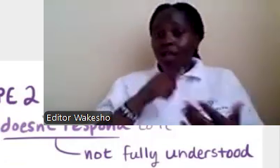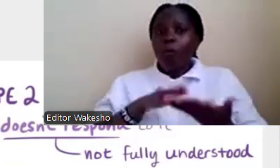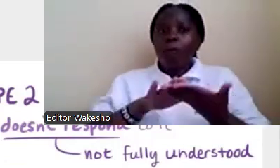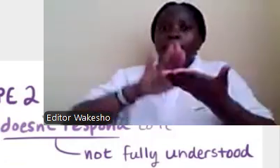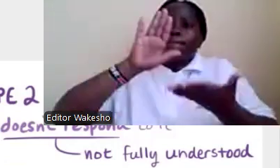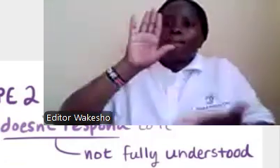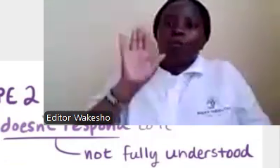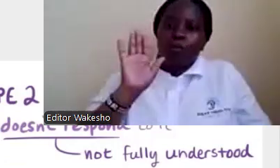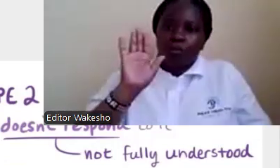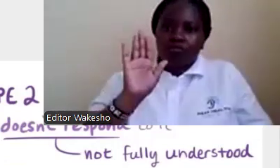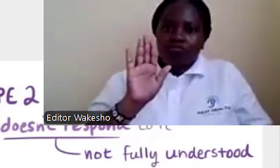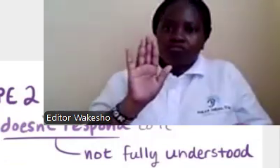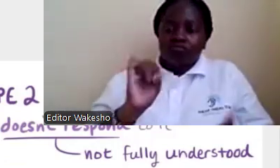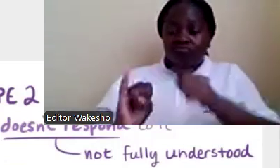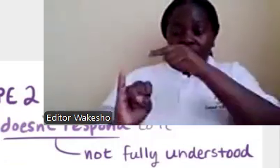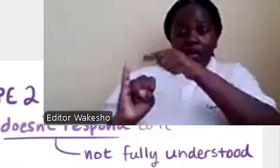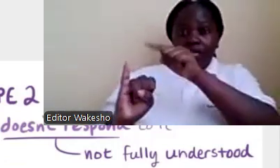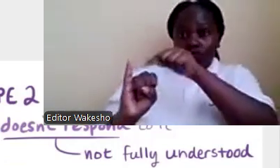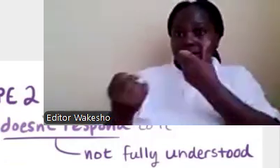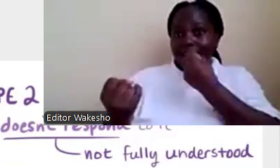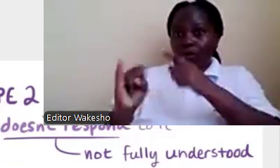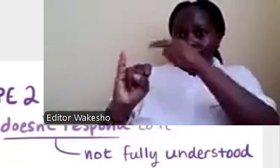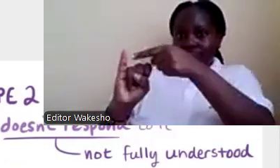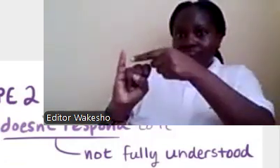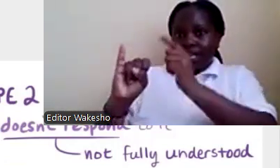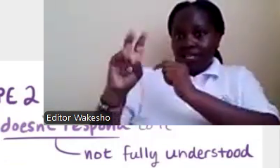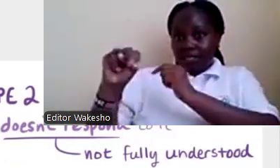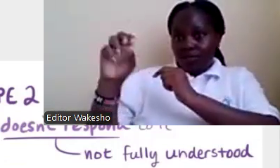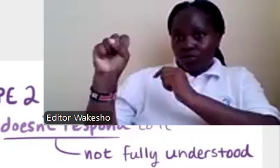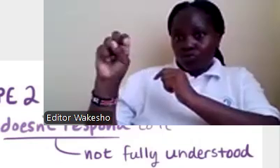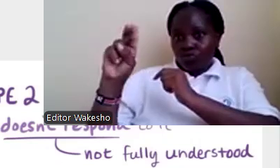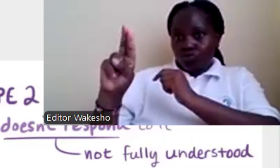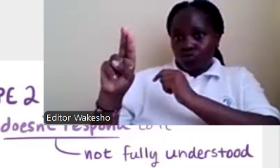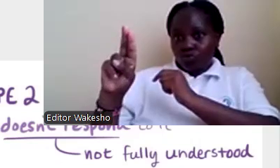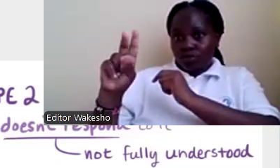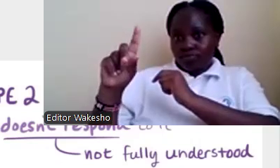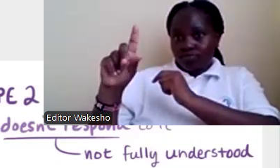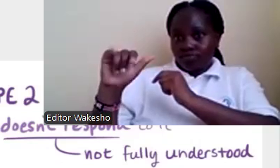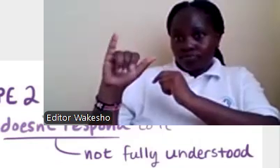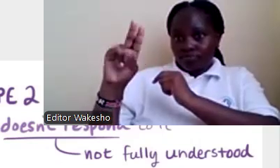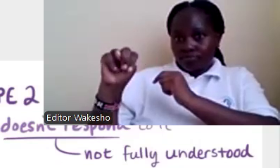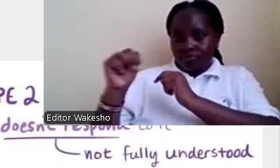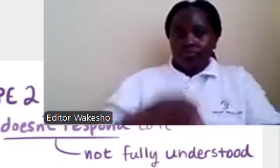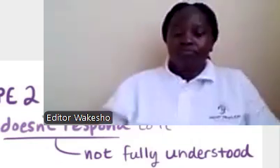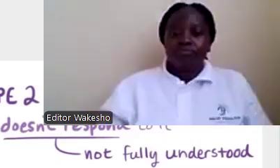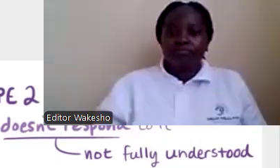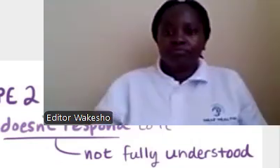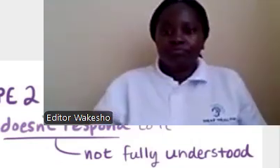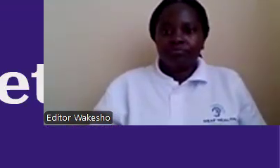the insulin resistance, which is type 2, and not autoimmune destruction or type